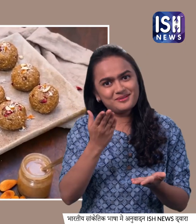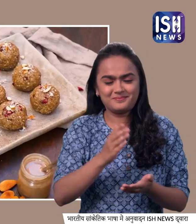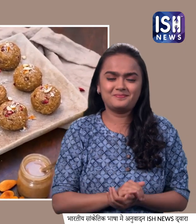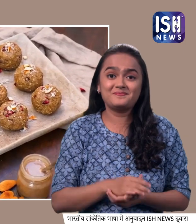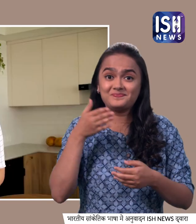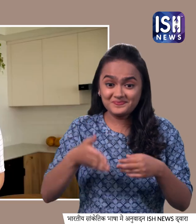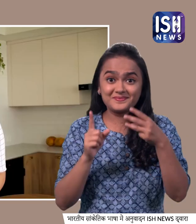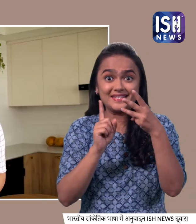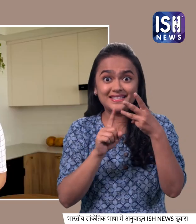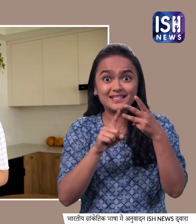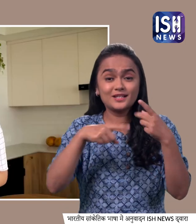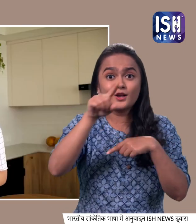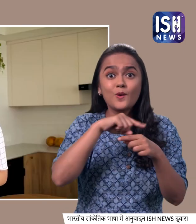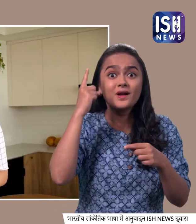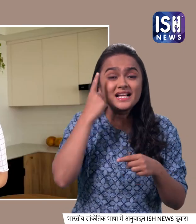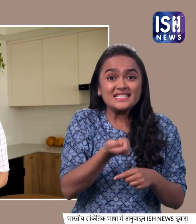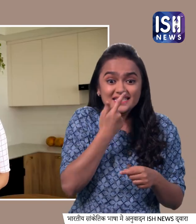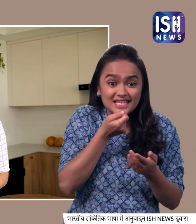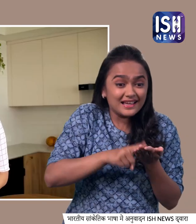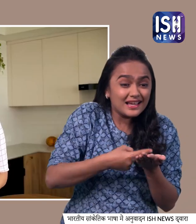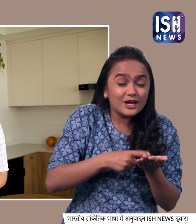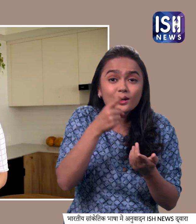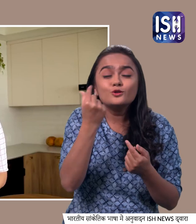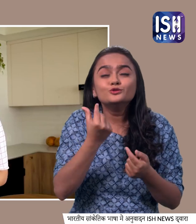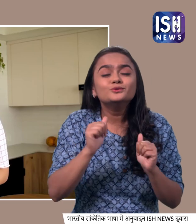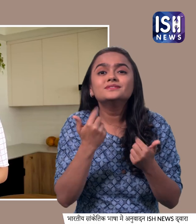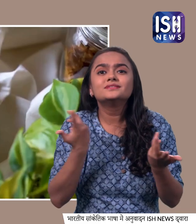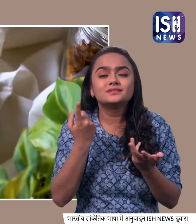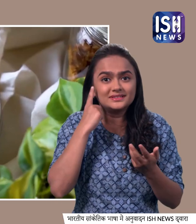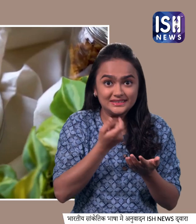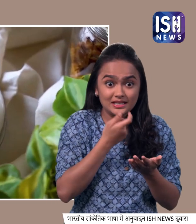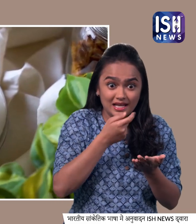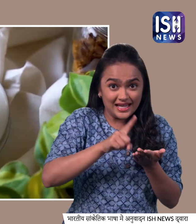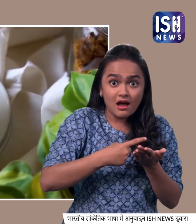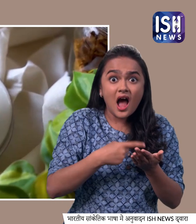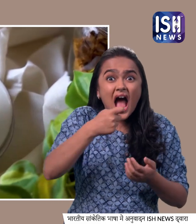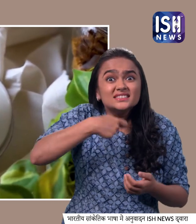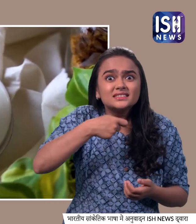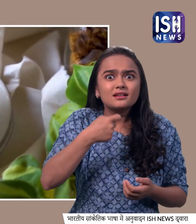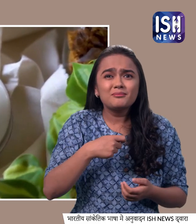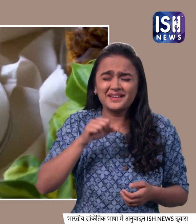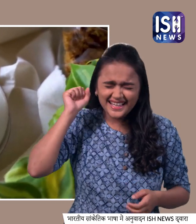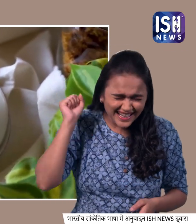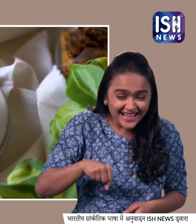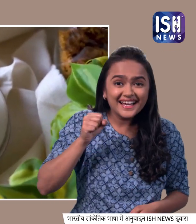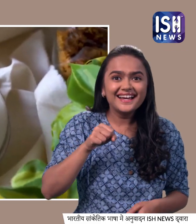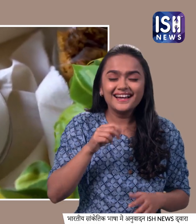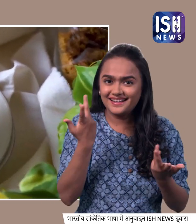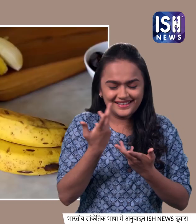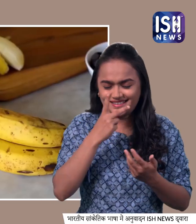The third thing you can make with peanut butter ice cream. Yes, There 4